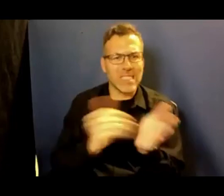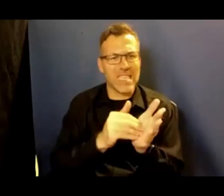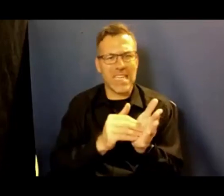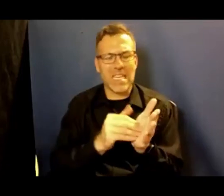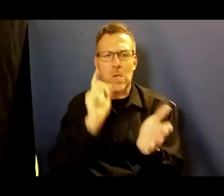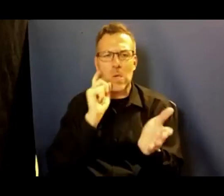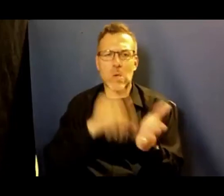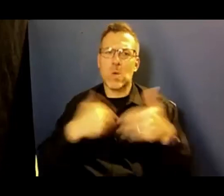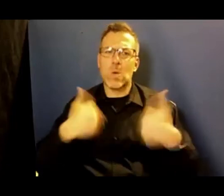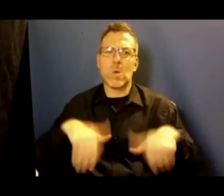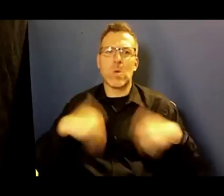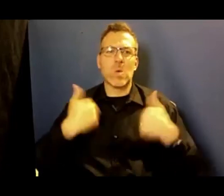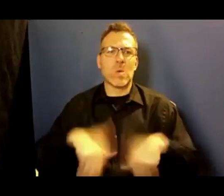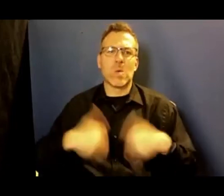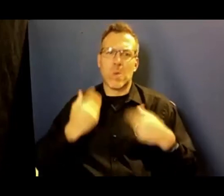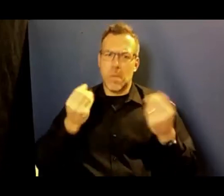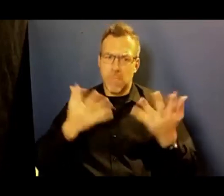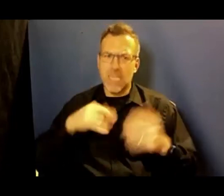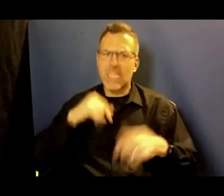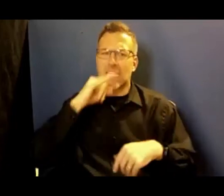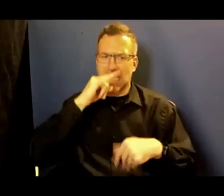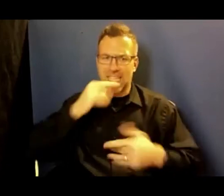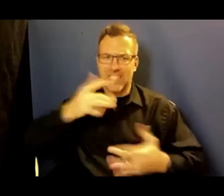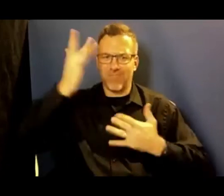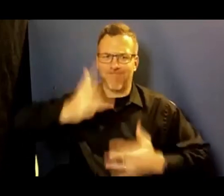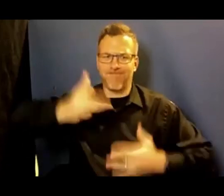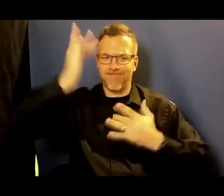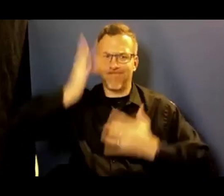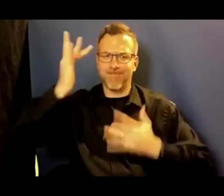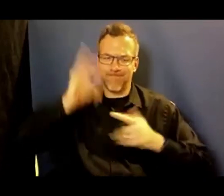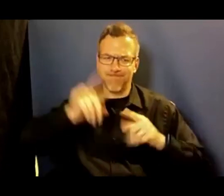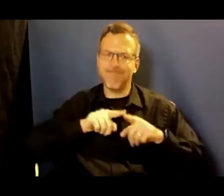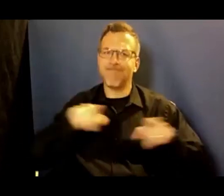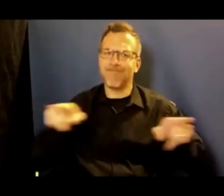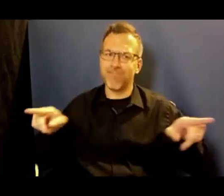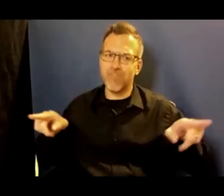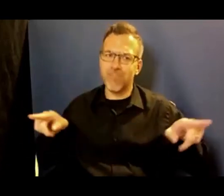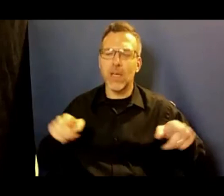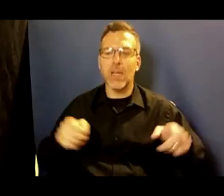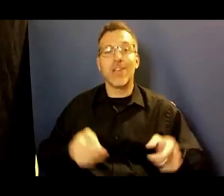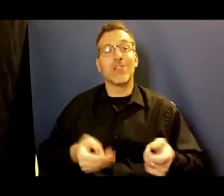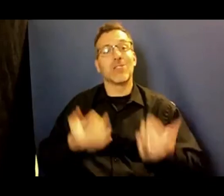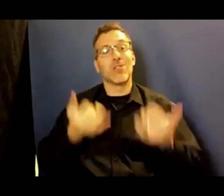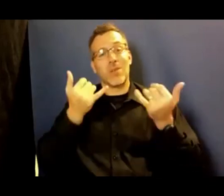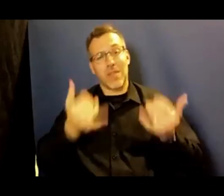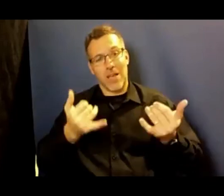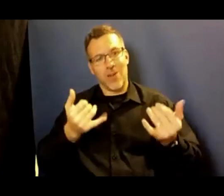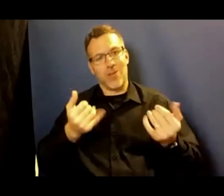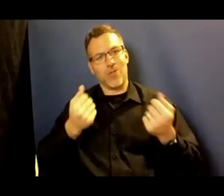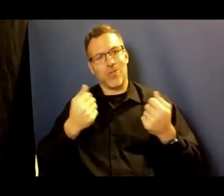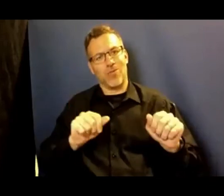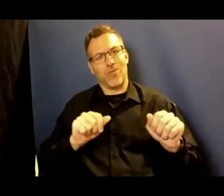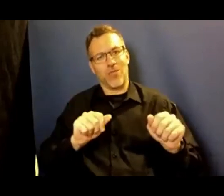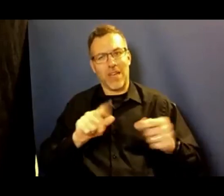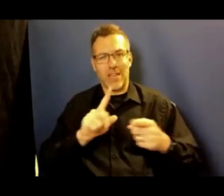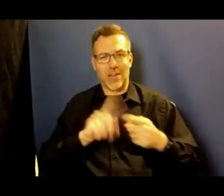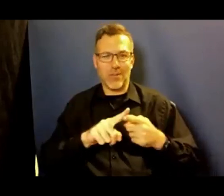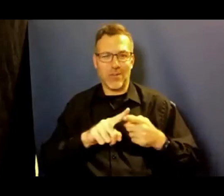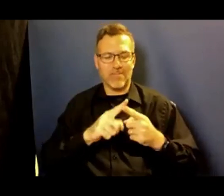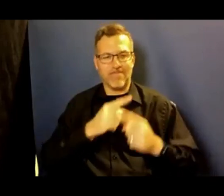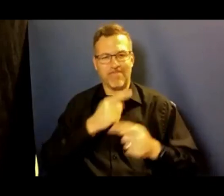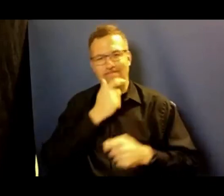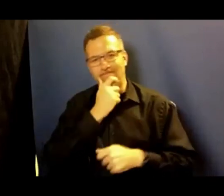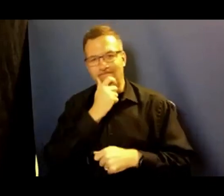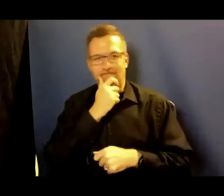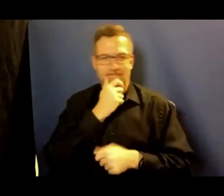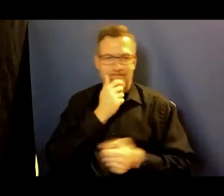disease in kids. And so right now we're trying to quickly quantify the amount of disease in kids and